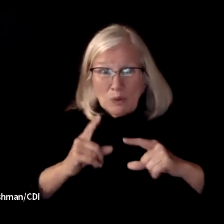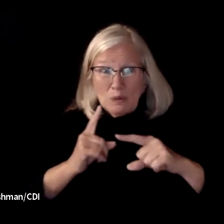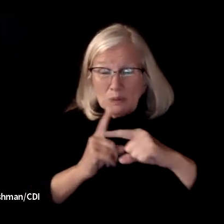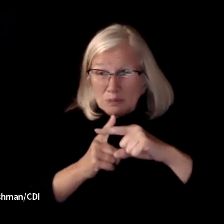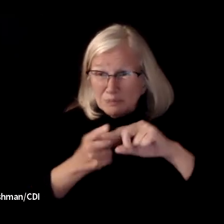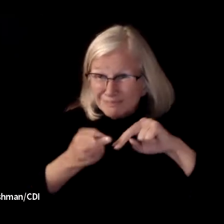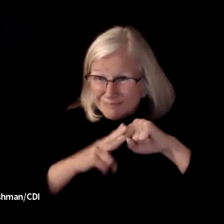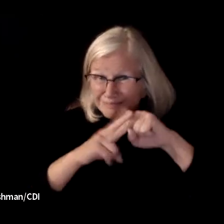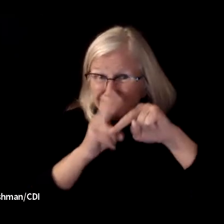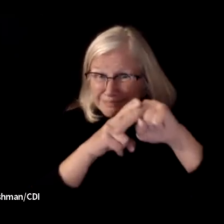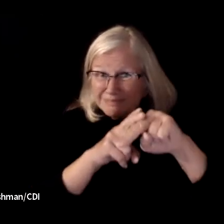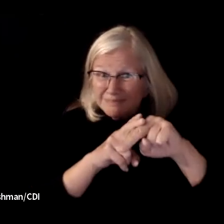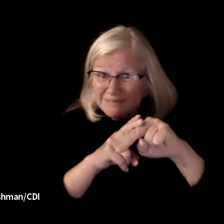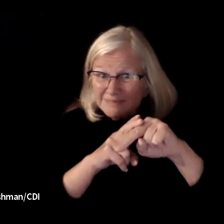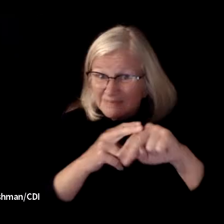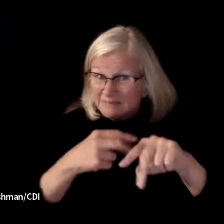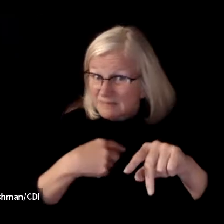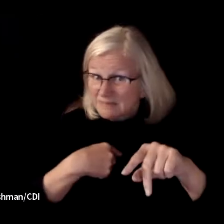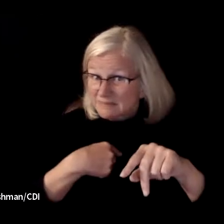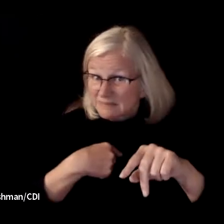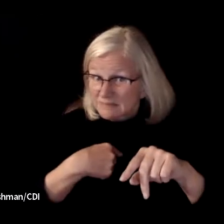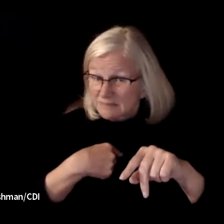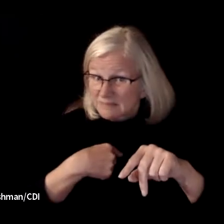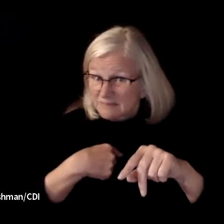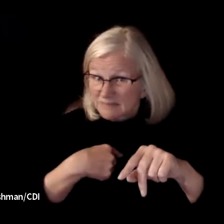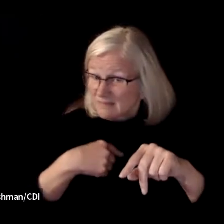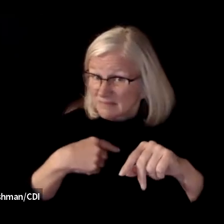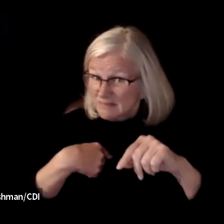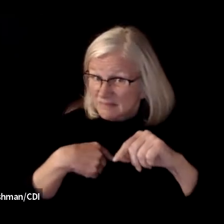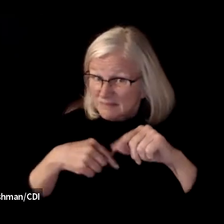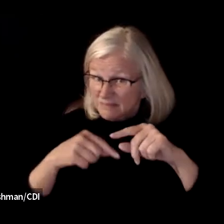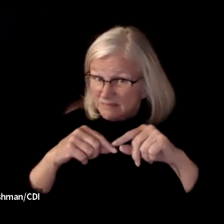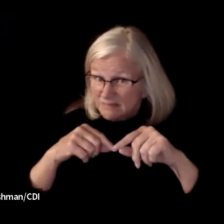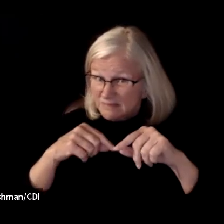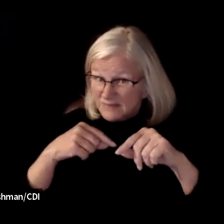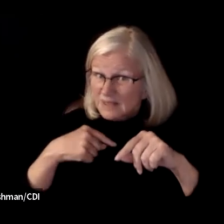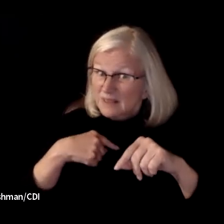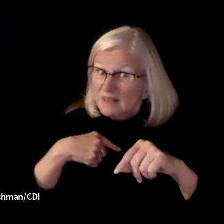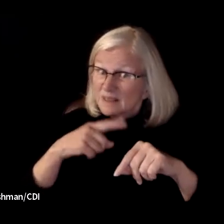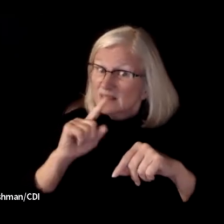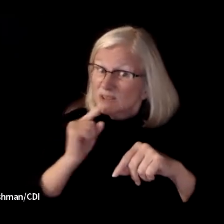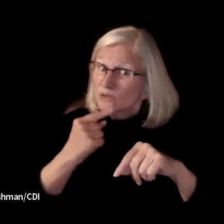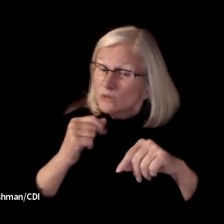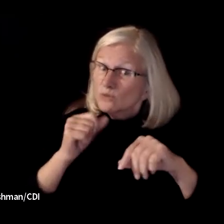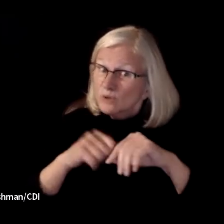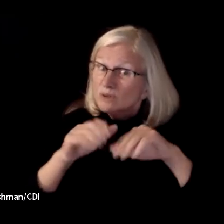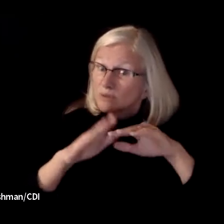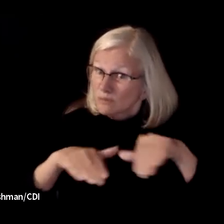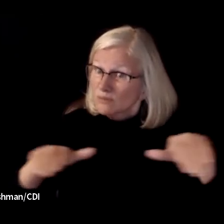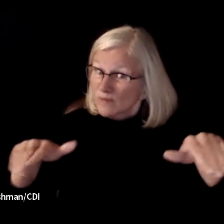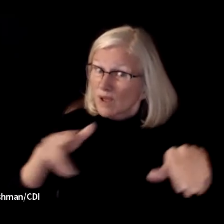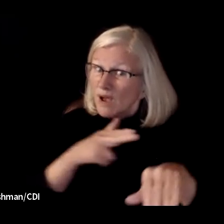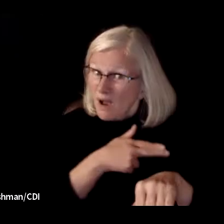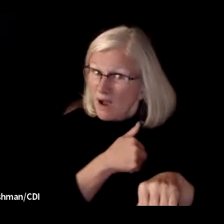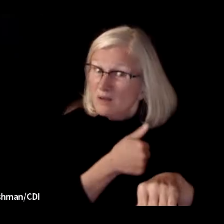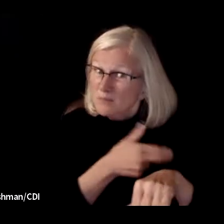overly dramatic, but a potential fairly serious situation with pediatric hospital beds and ICU beds in